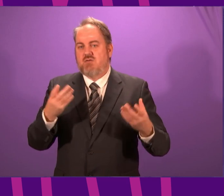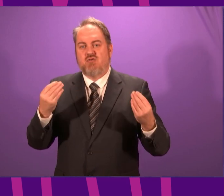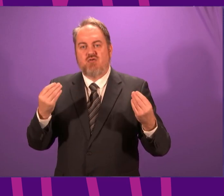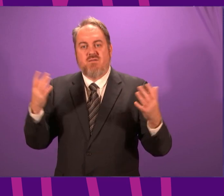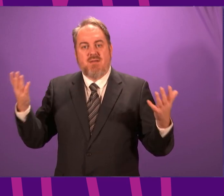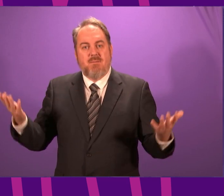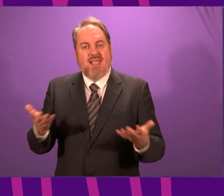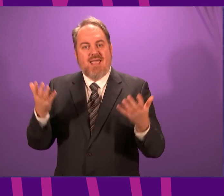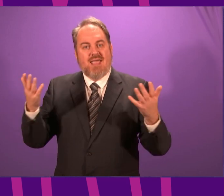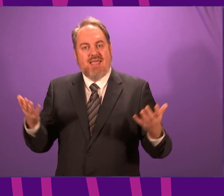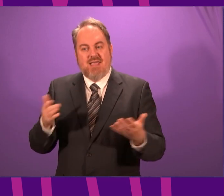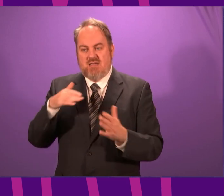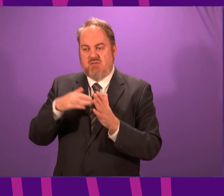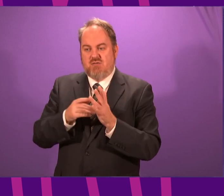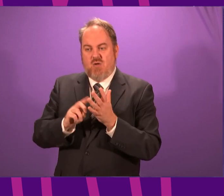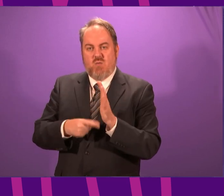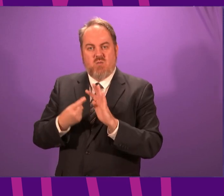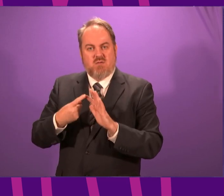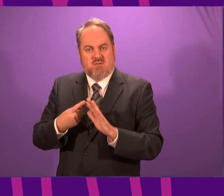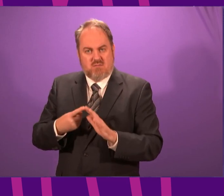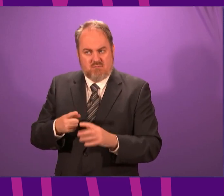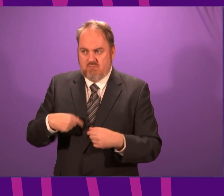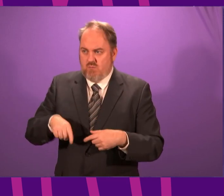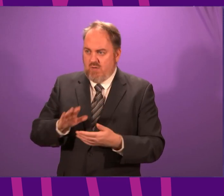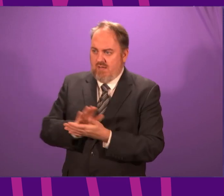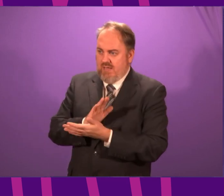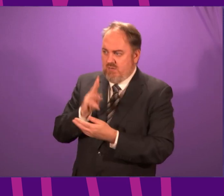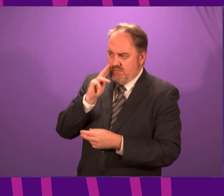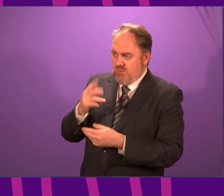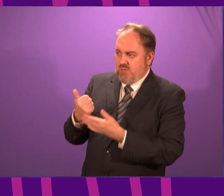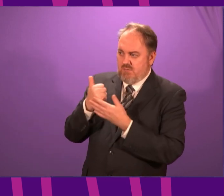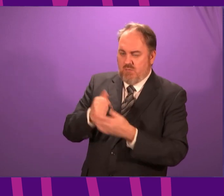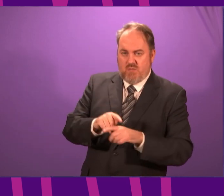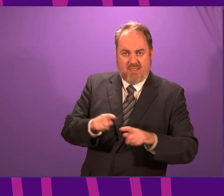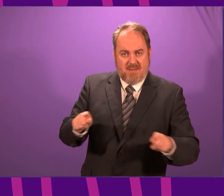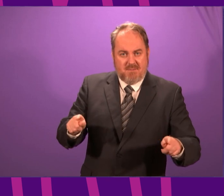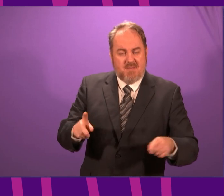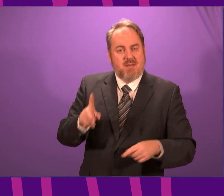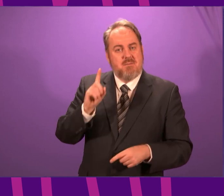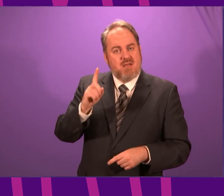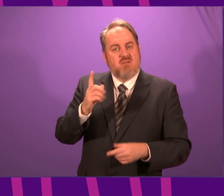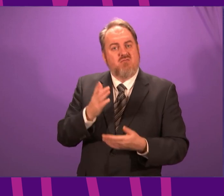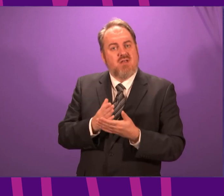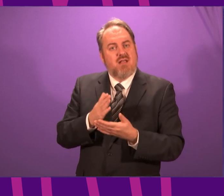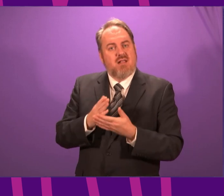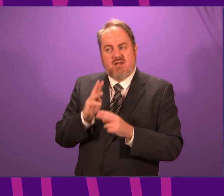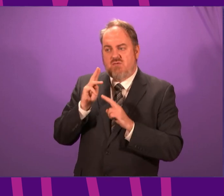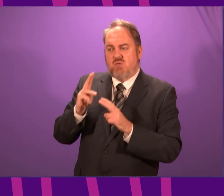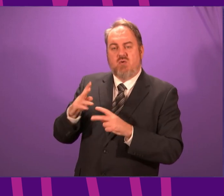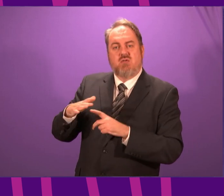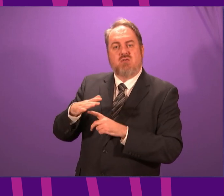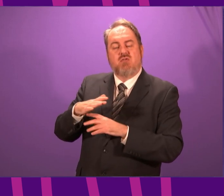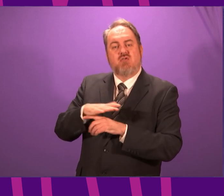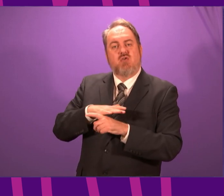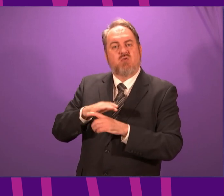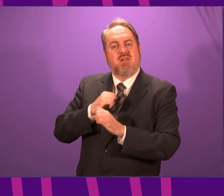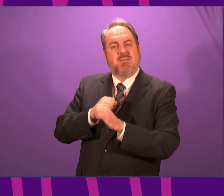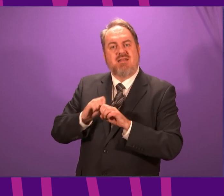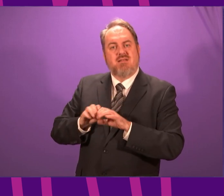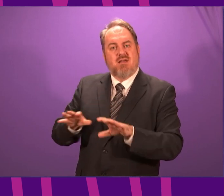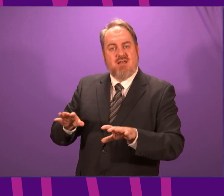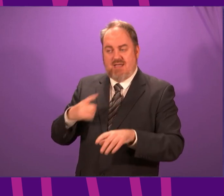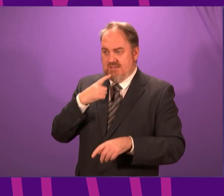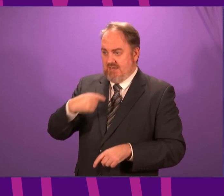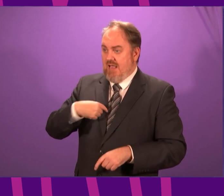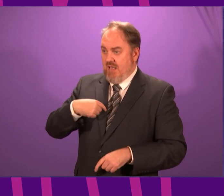it's great that the government have taken this action. Presiding Officer, I publicised last week on my social media that I was hoping to speak in this